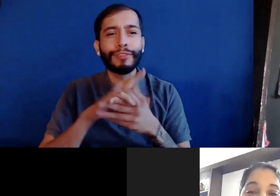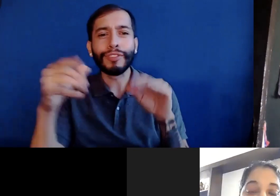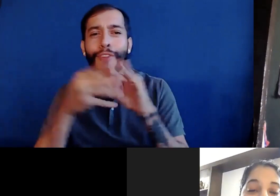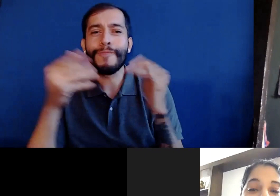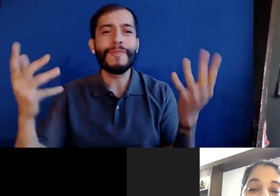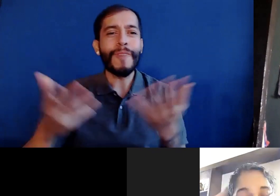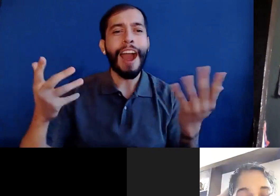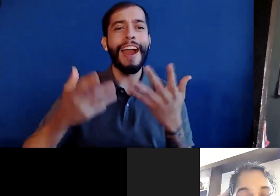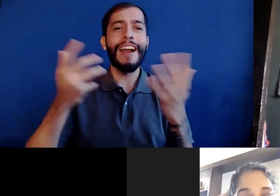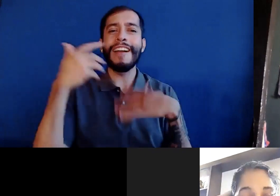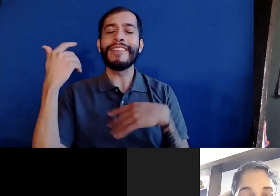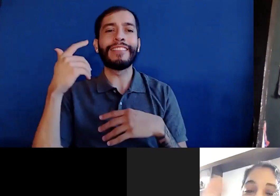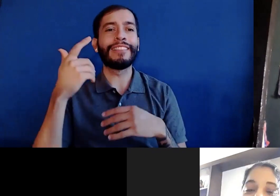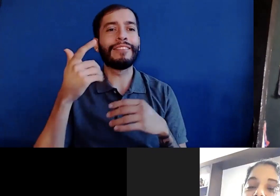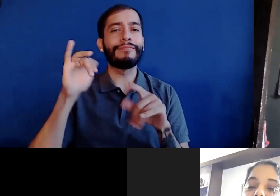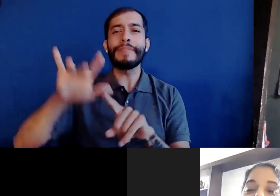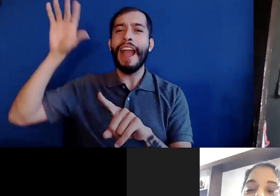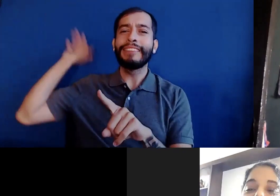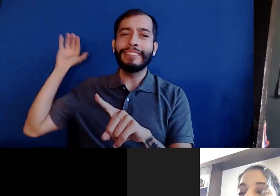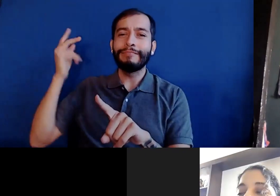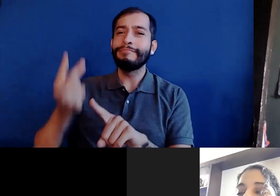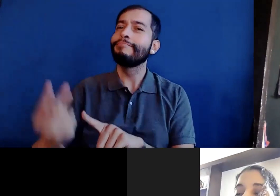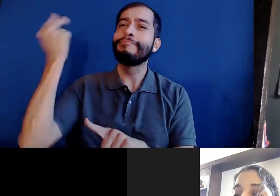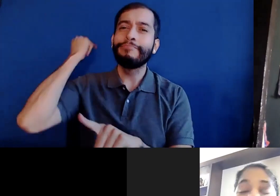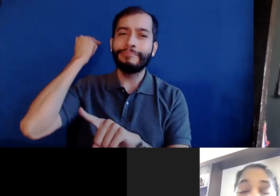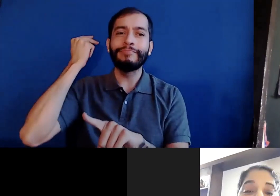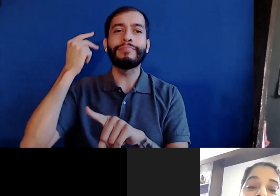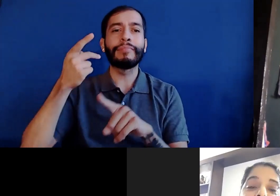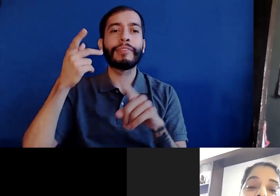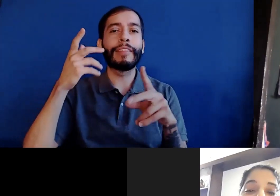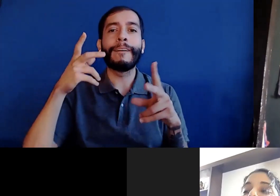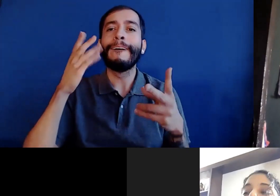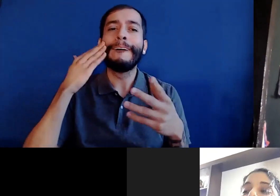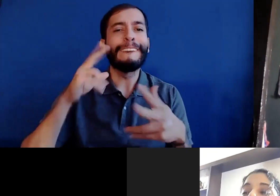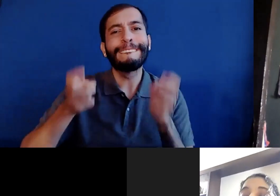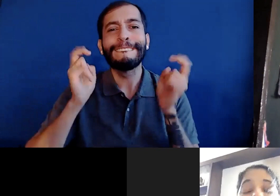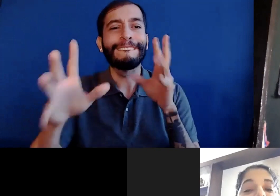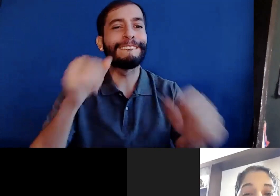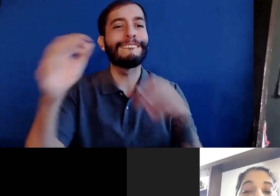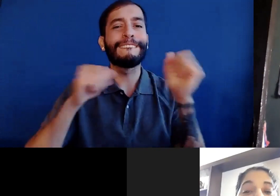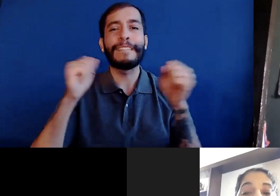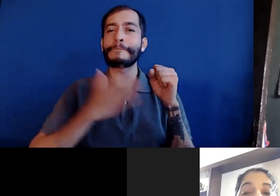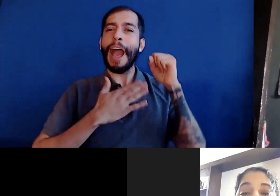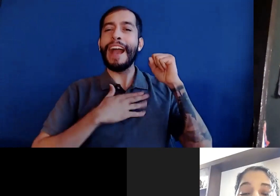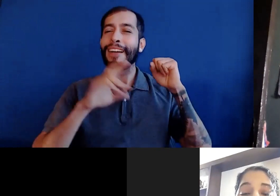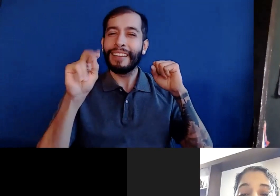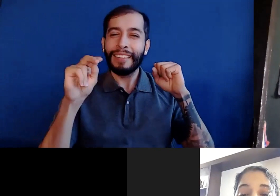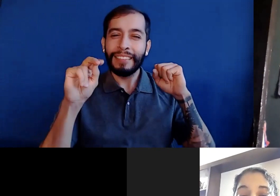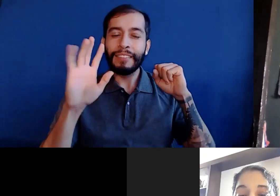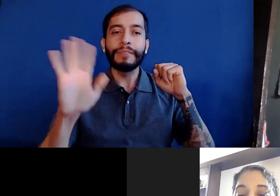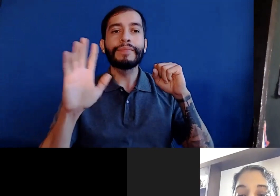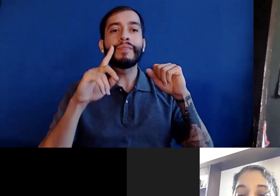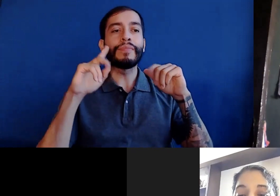in the past. And because of that interest in diversity, there's always the thing that there will be filmmakers coming who want to tell our stories. And